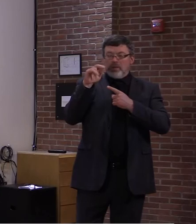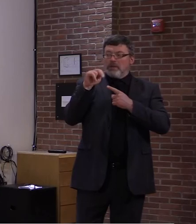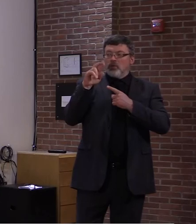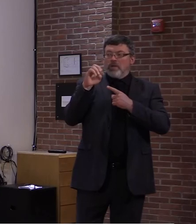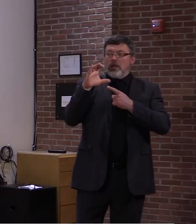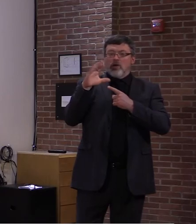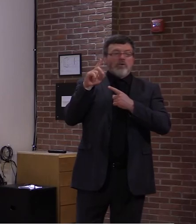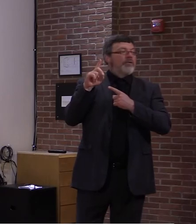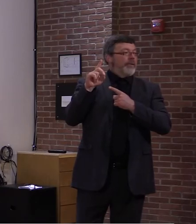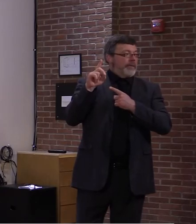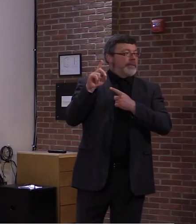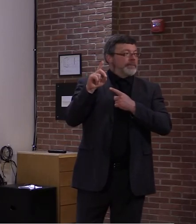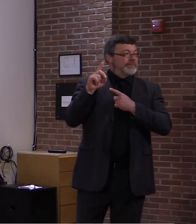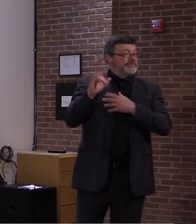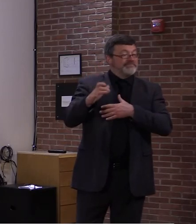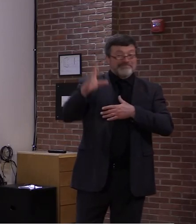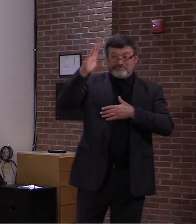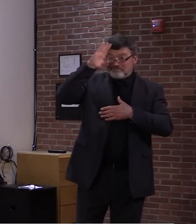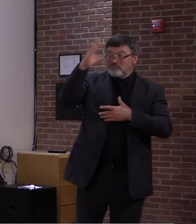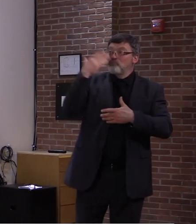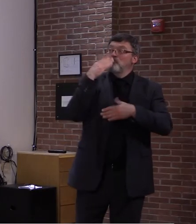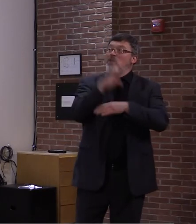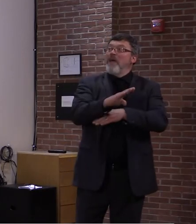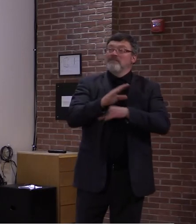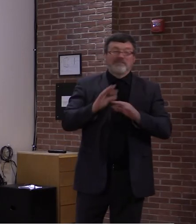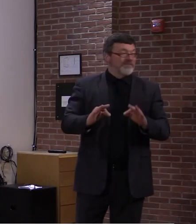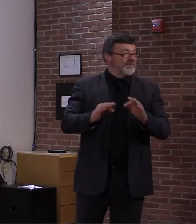Yes, good afternoon. Thank you. Can you hear me all right? We can.